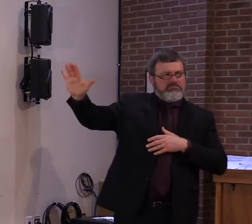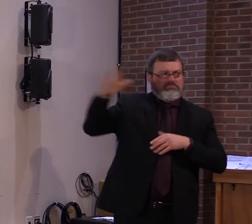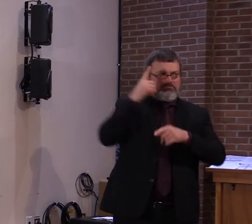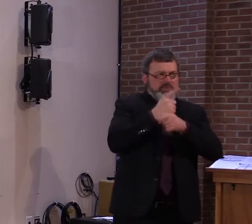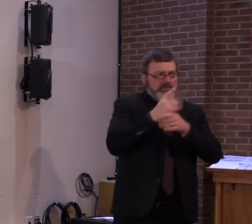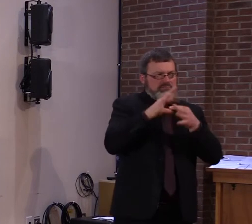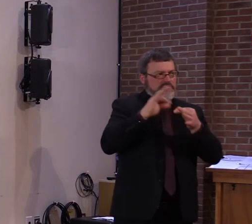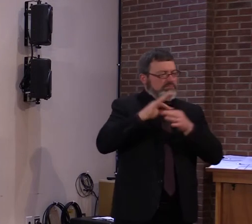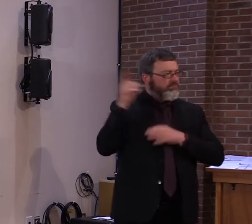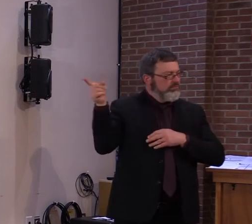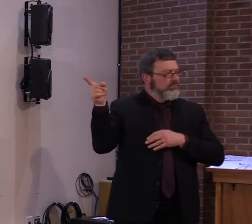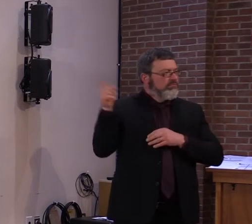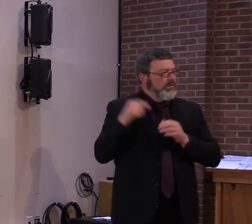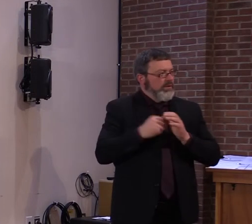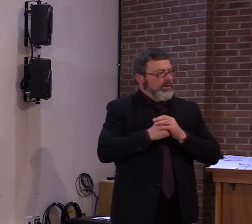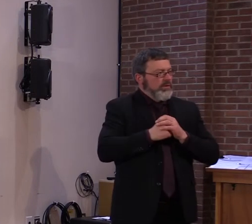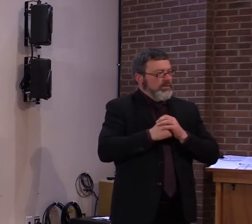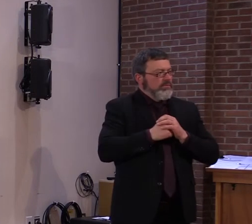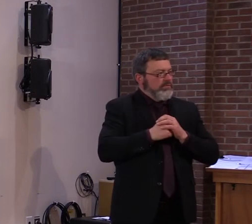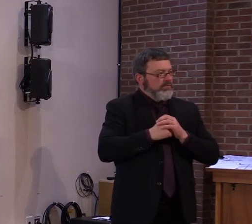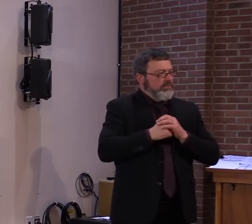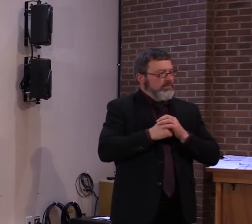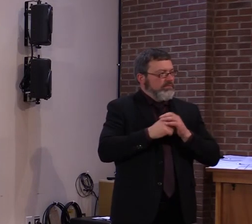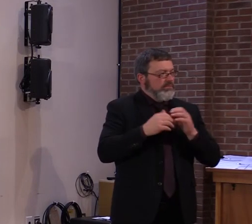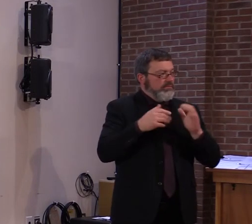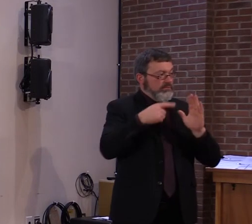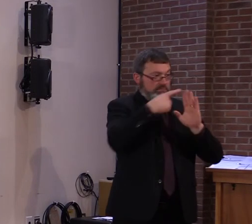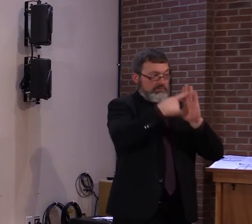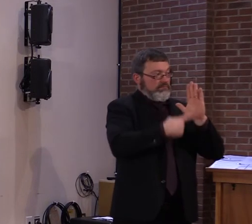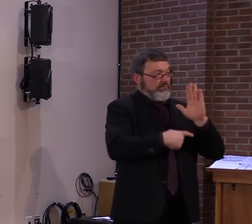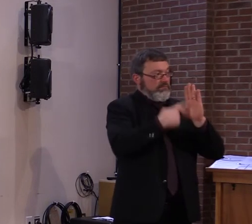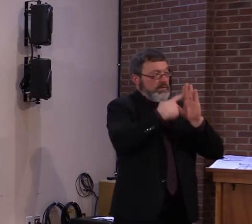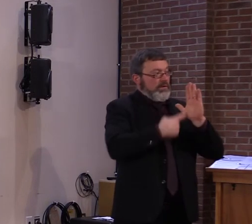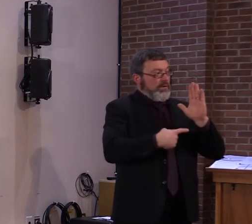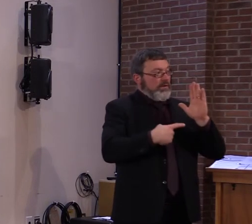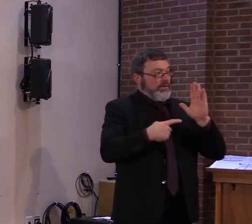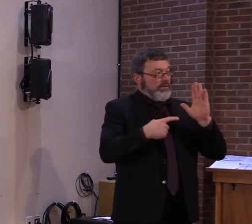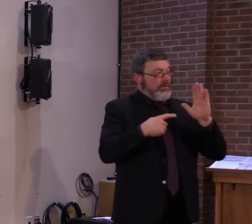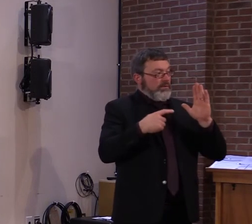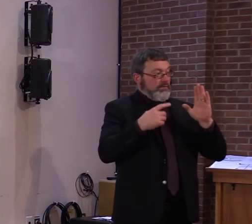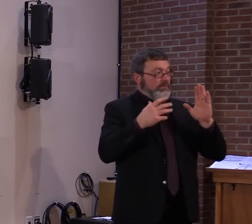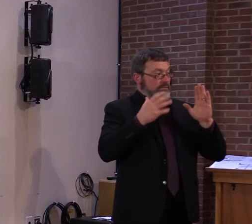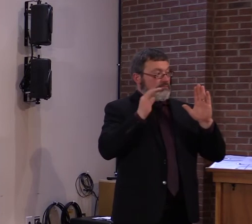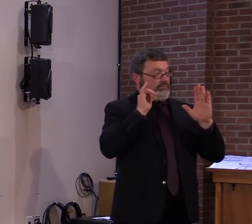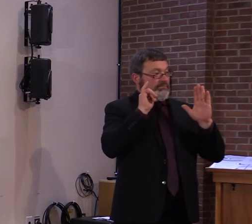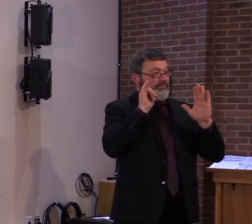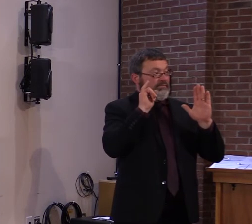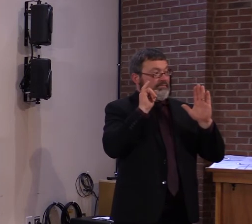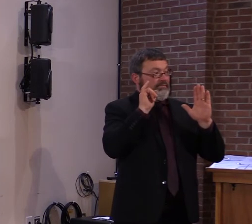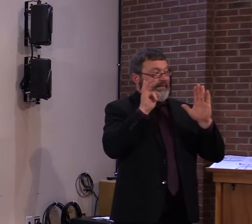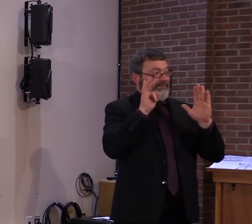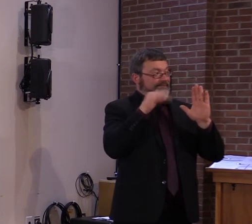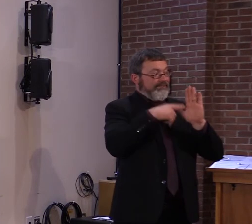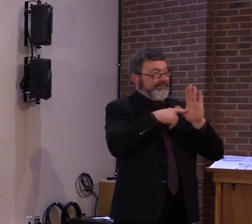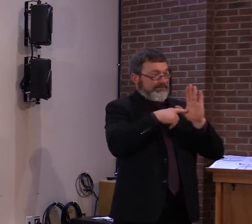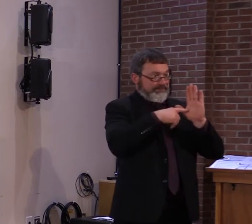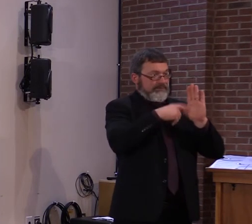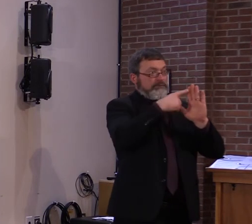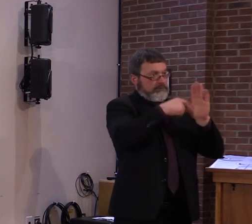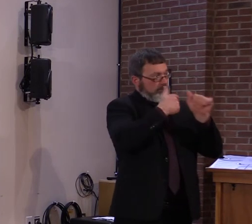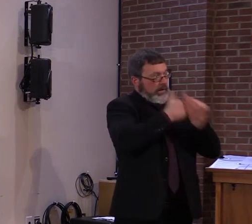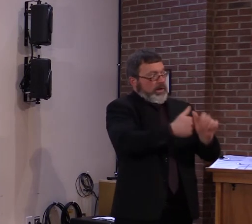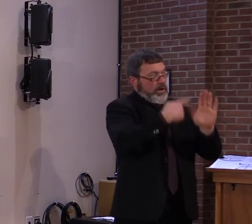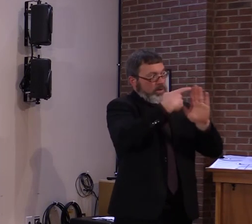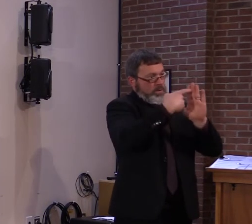strong asks of them in terms of requiring attestations from their peers that they have met the quarantine requirements. And